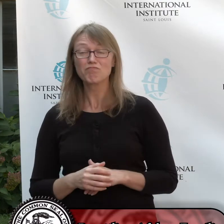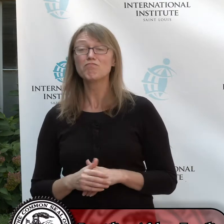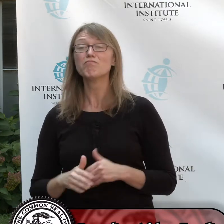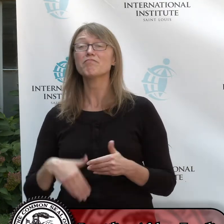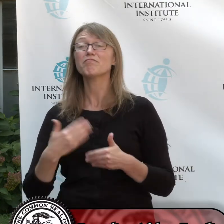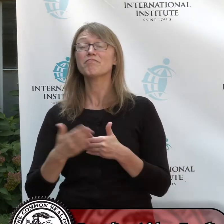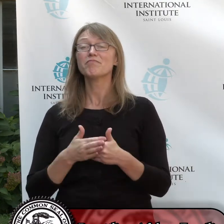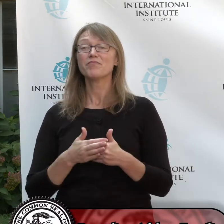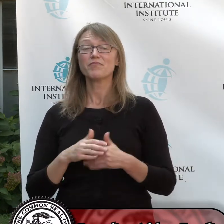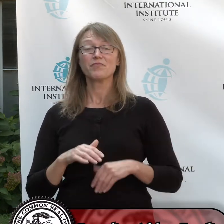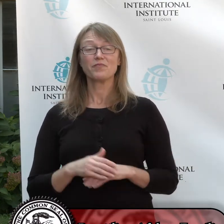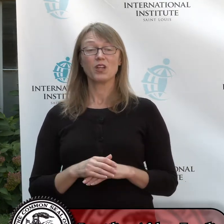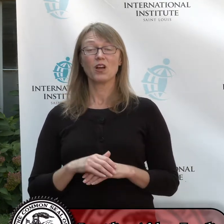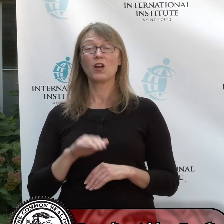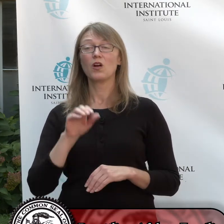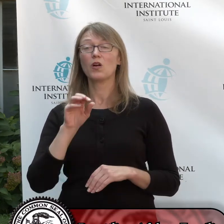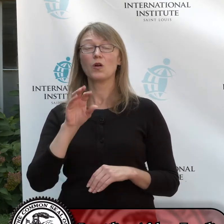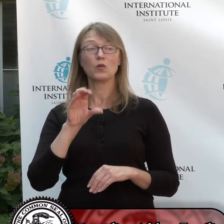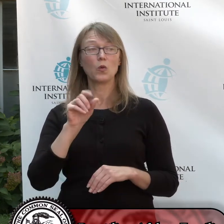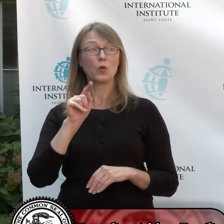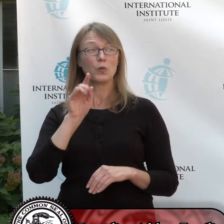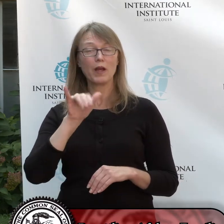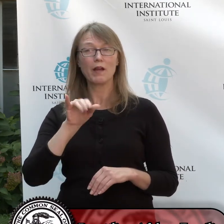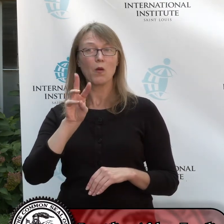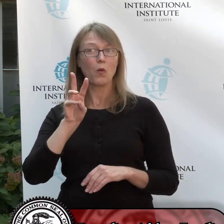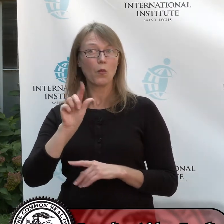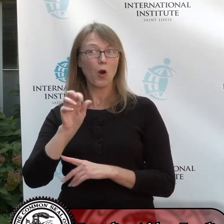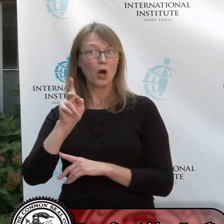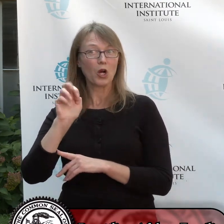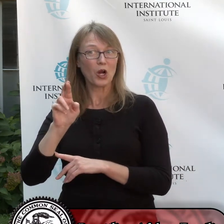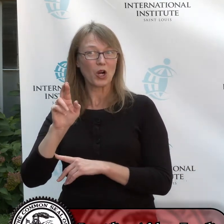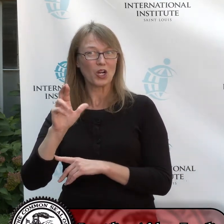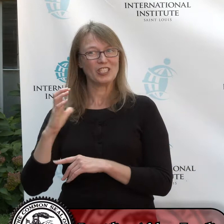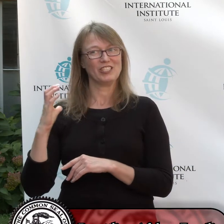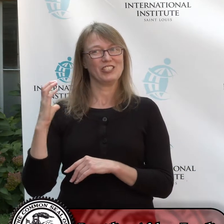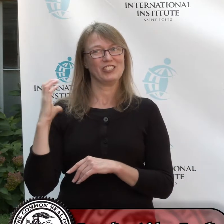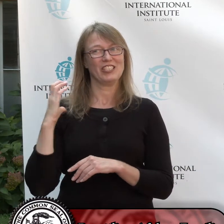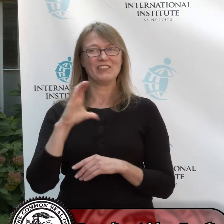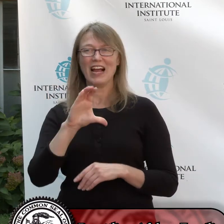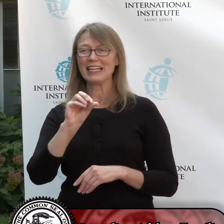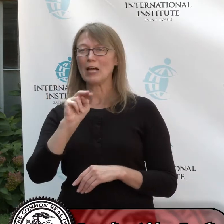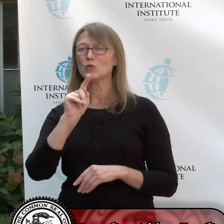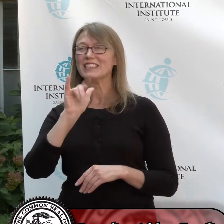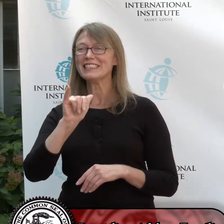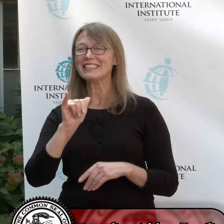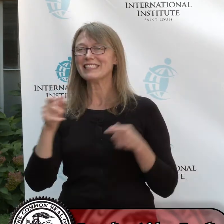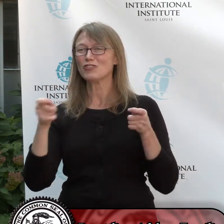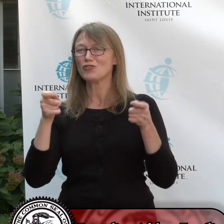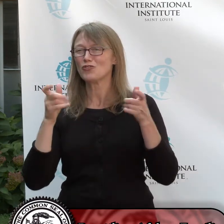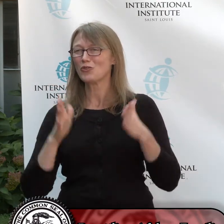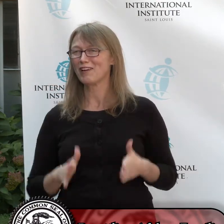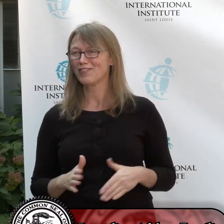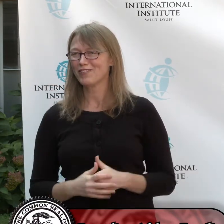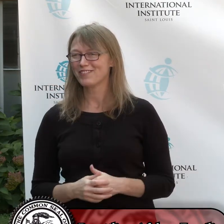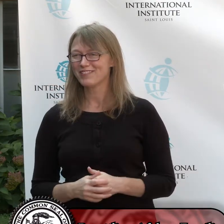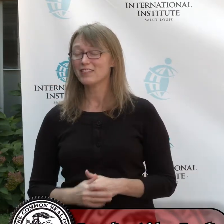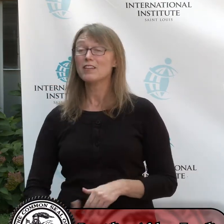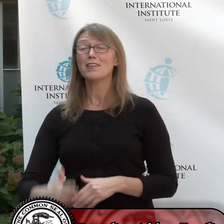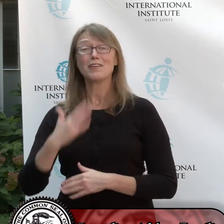Chief Policy Director for St. Louis County. Cora. Thank you. Good